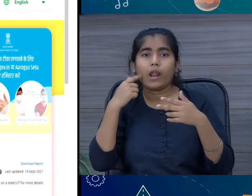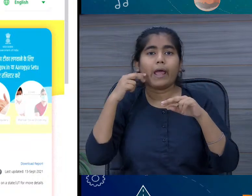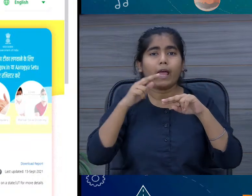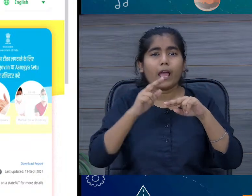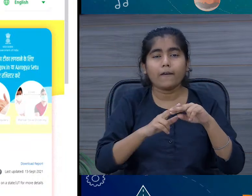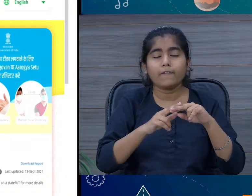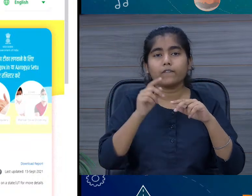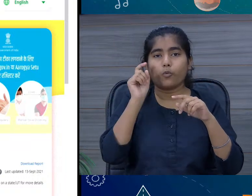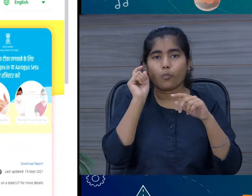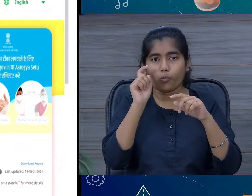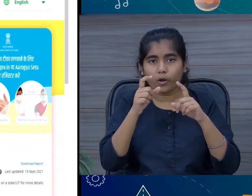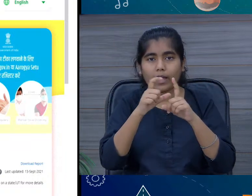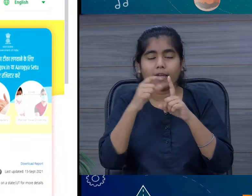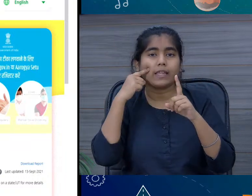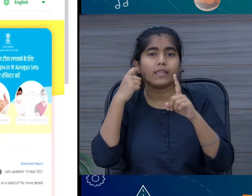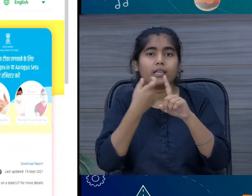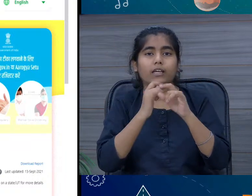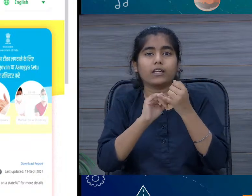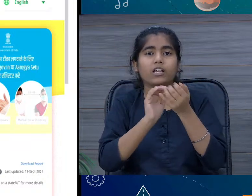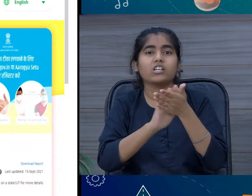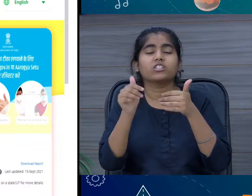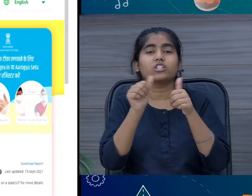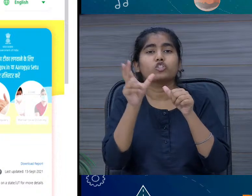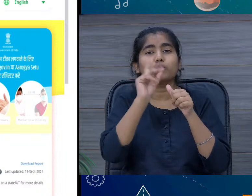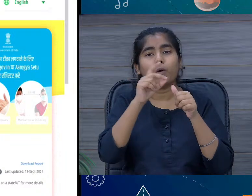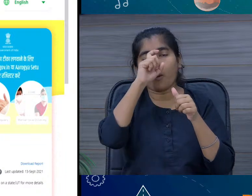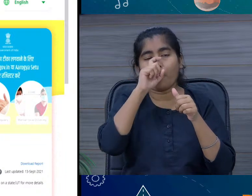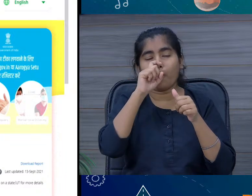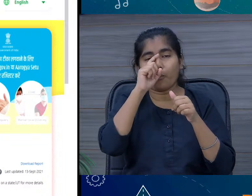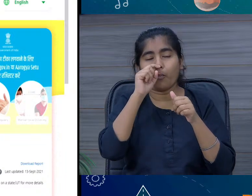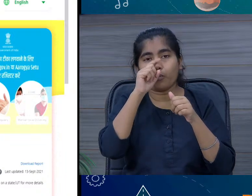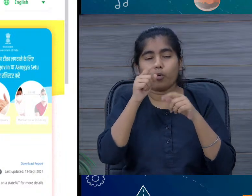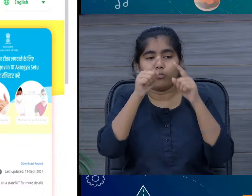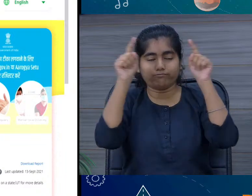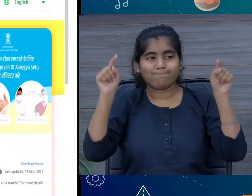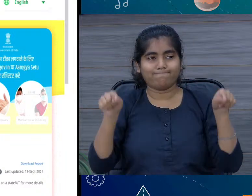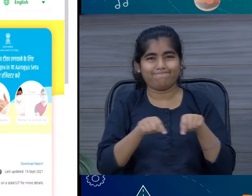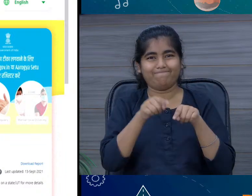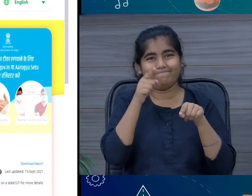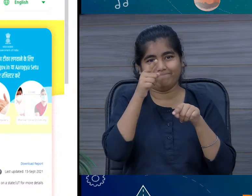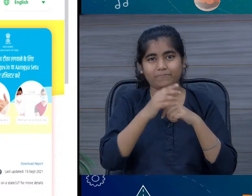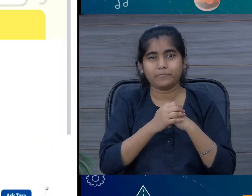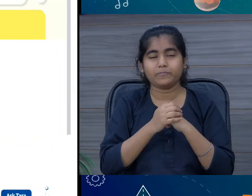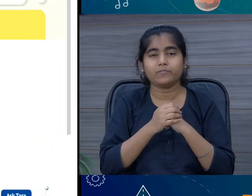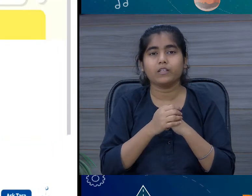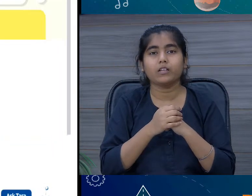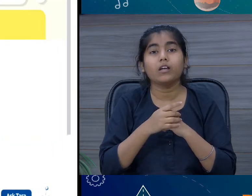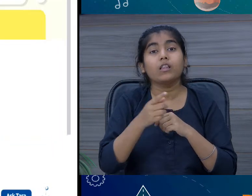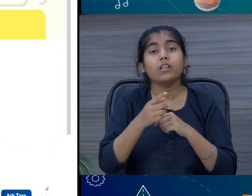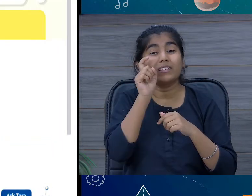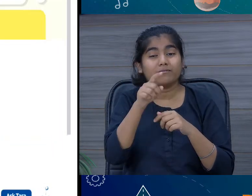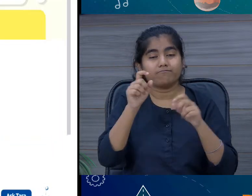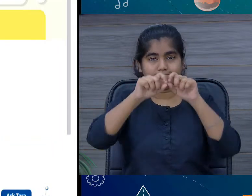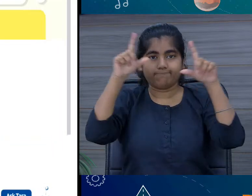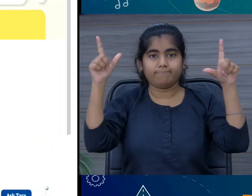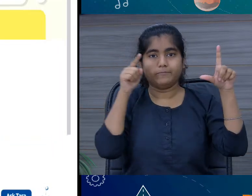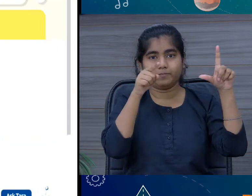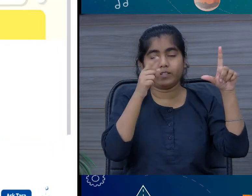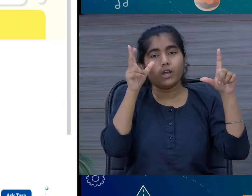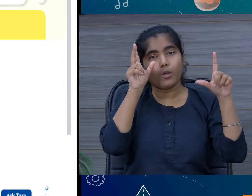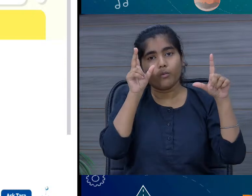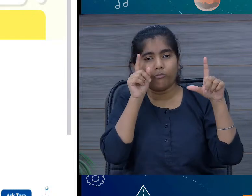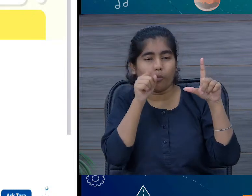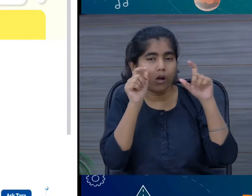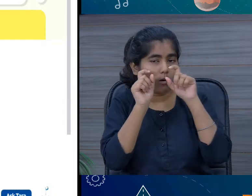diksha.gov.in, again the blue rectangle highlights where you will have to go next. You will have to go to Explore Diksha, and once you